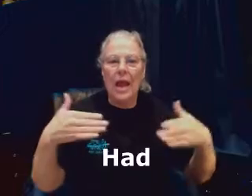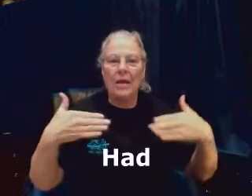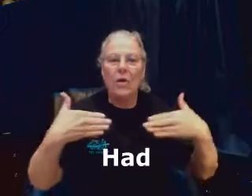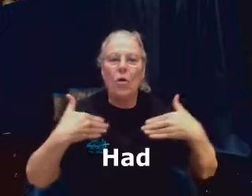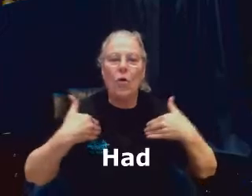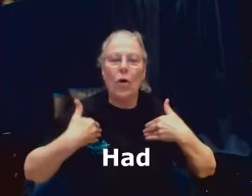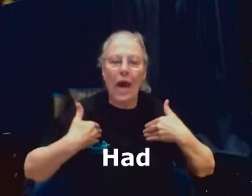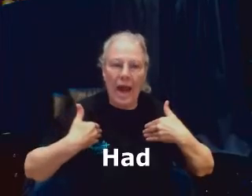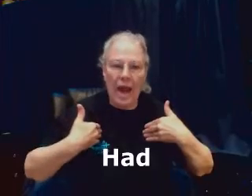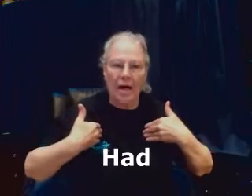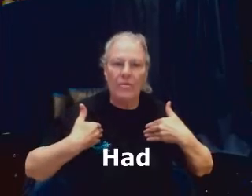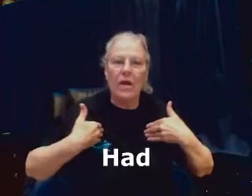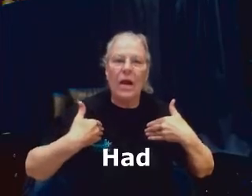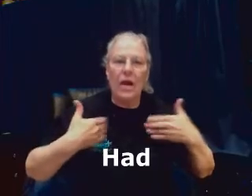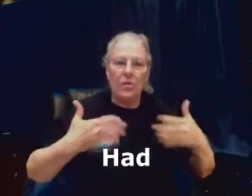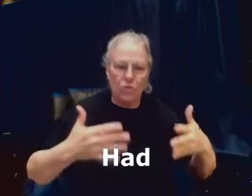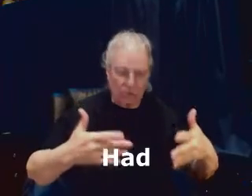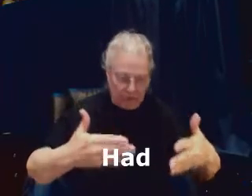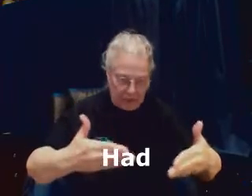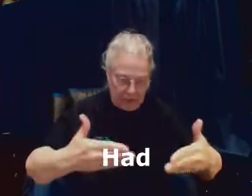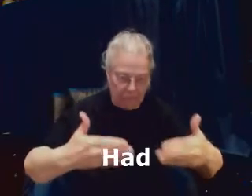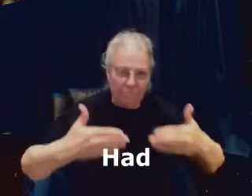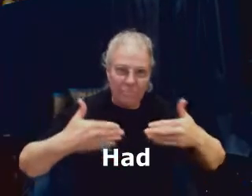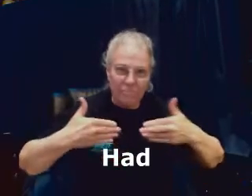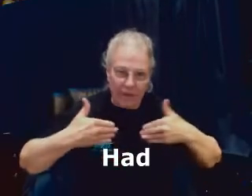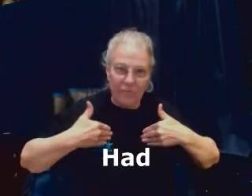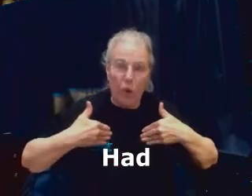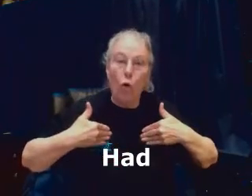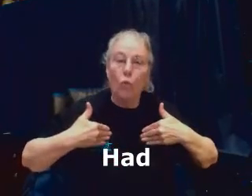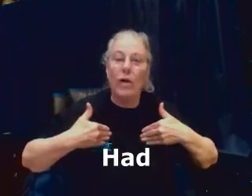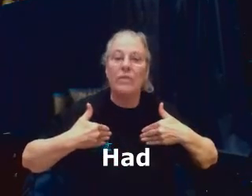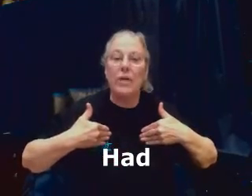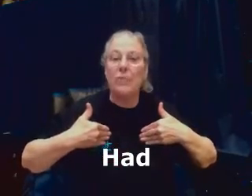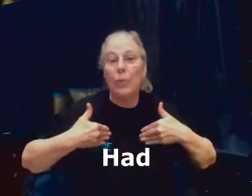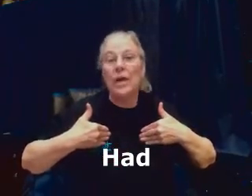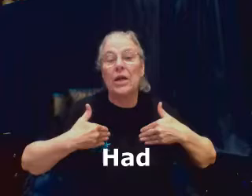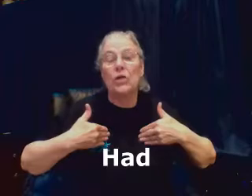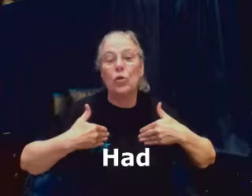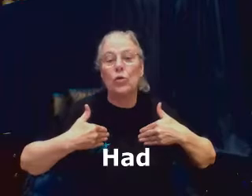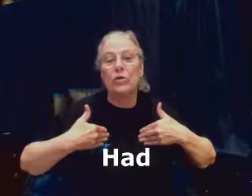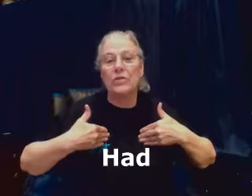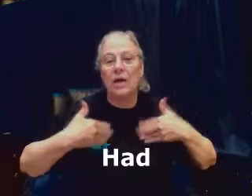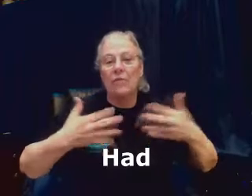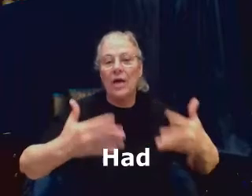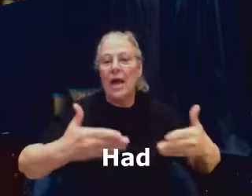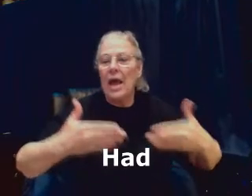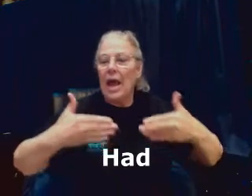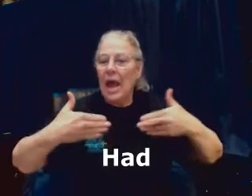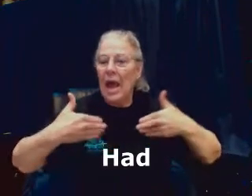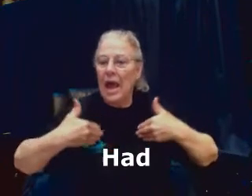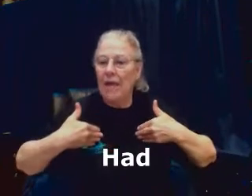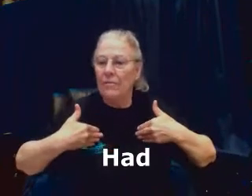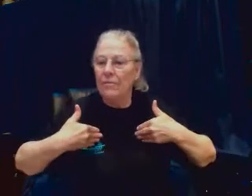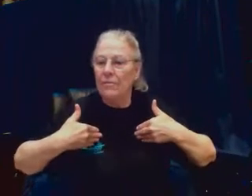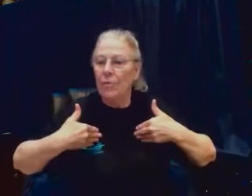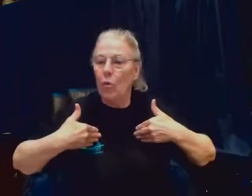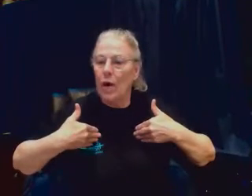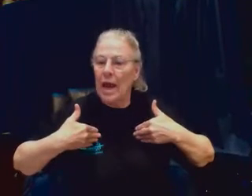Had or have, and you're just getting kind of a hold of it and bringing it toward yourself. Have or